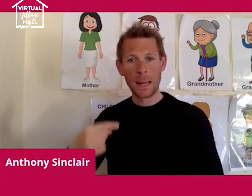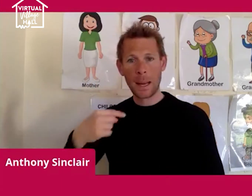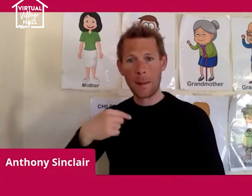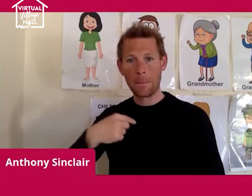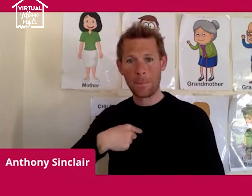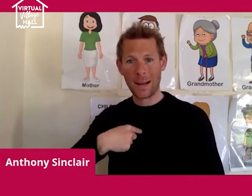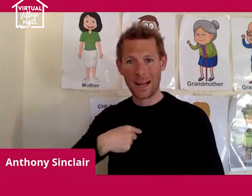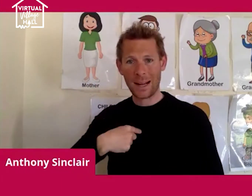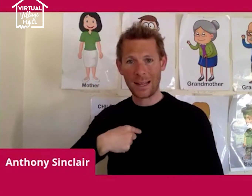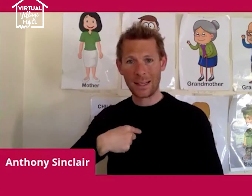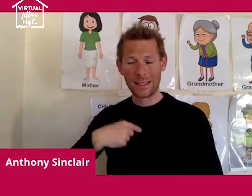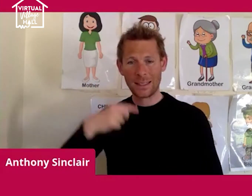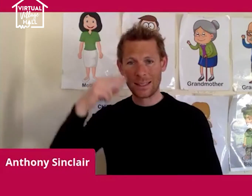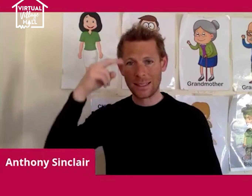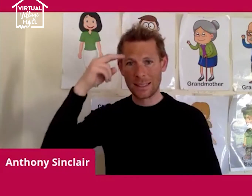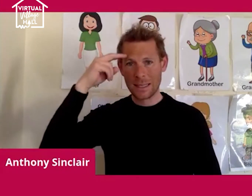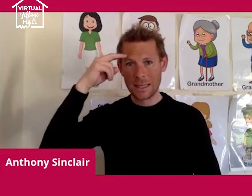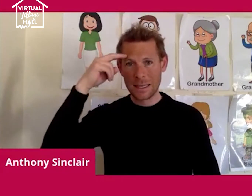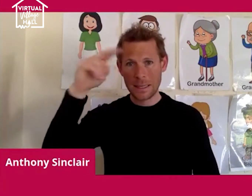What is your name?